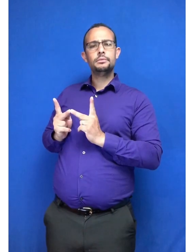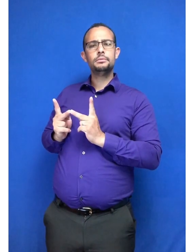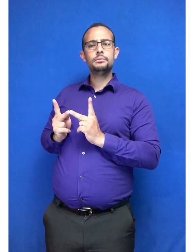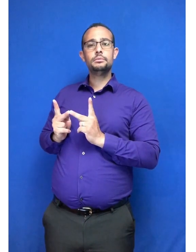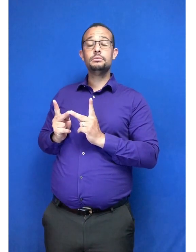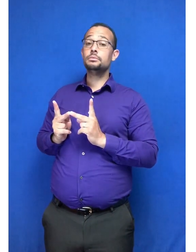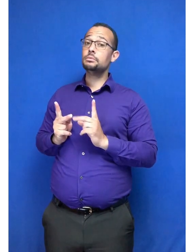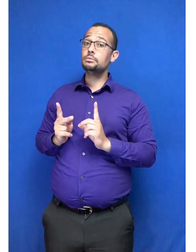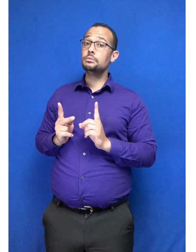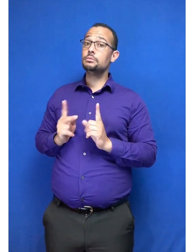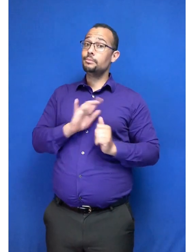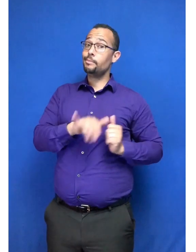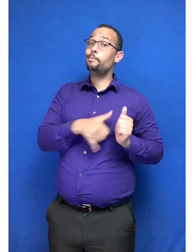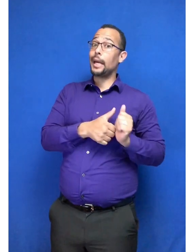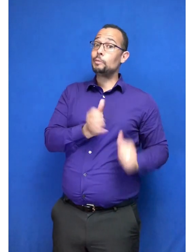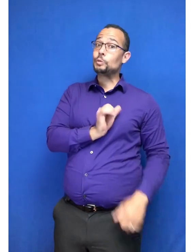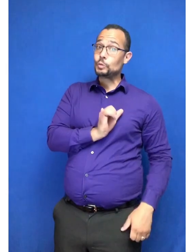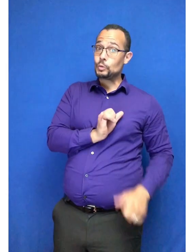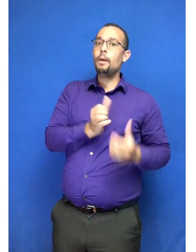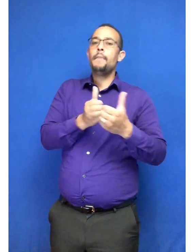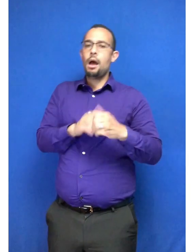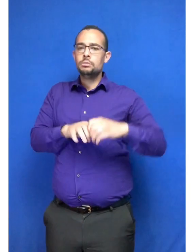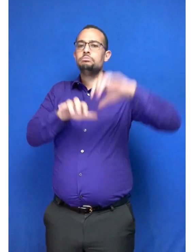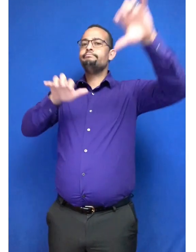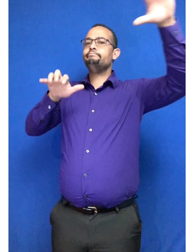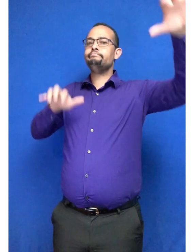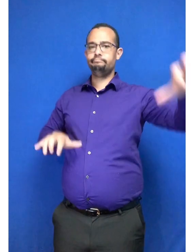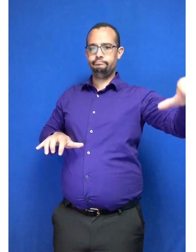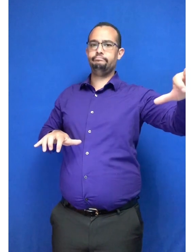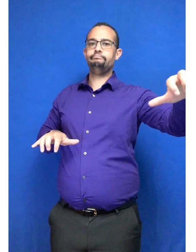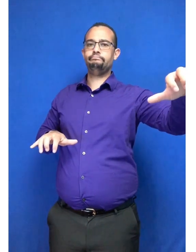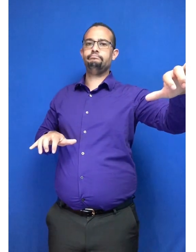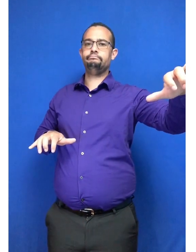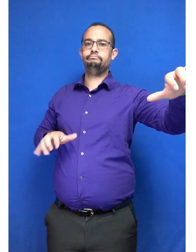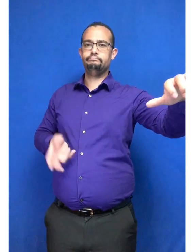backup of the video, pictures, and inventory in a completely different location.